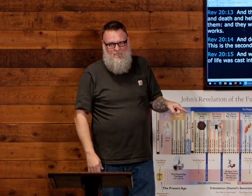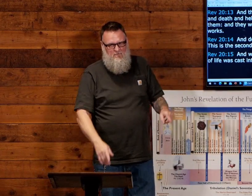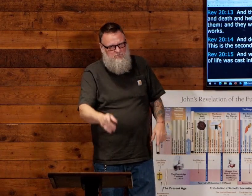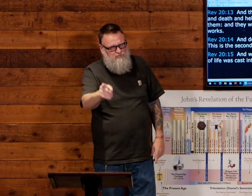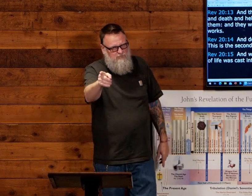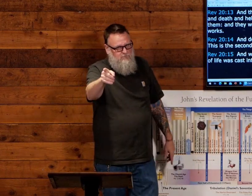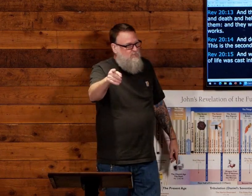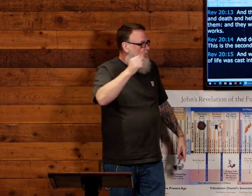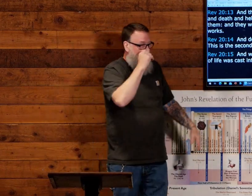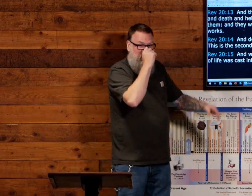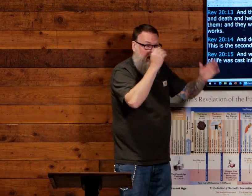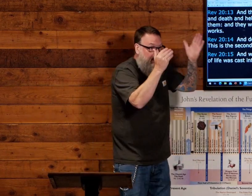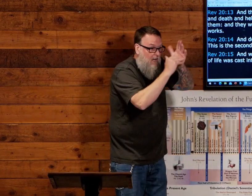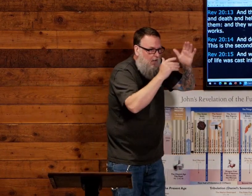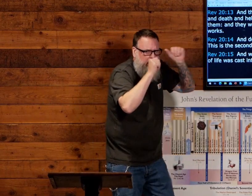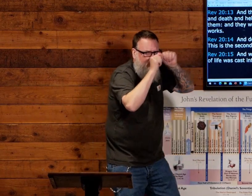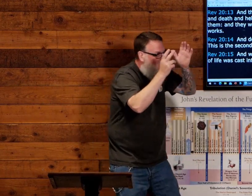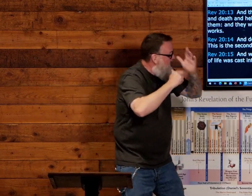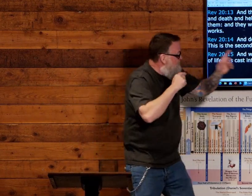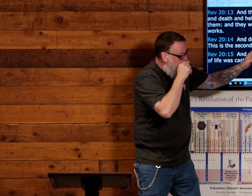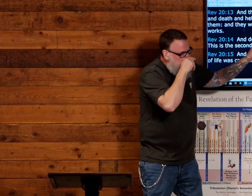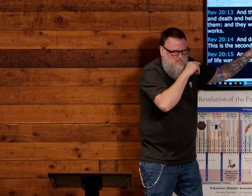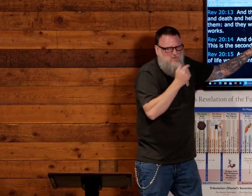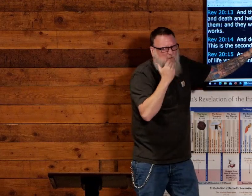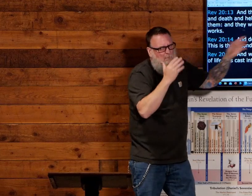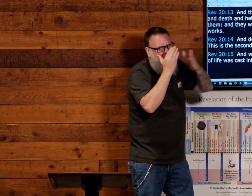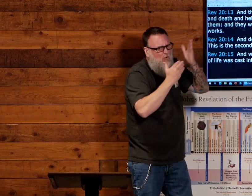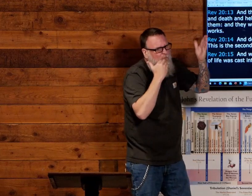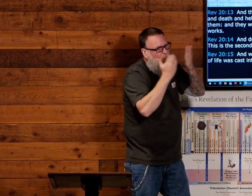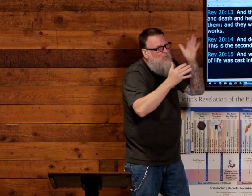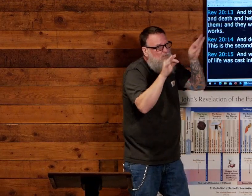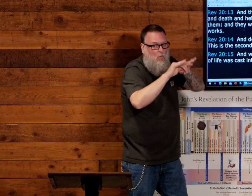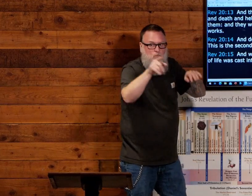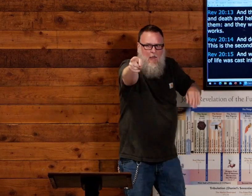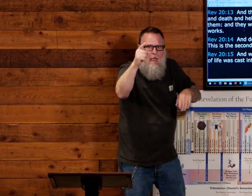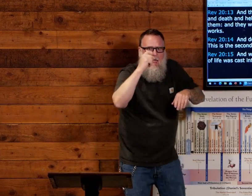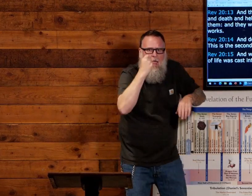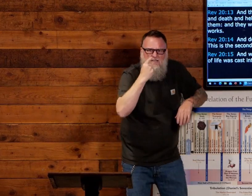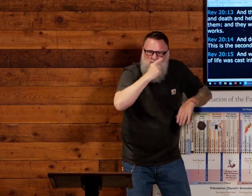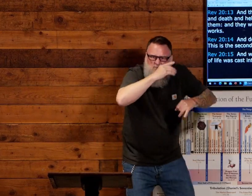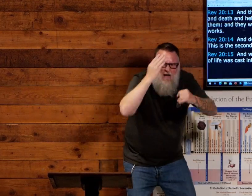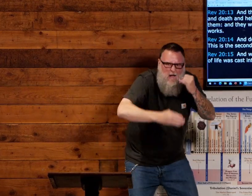So those angels have been already judged. So let's quickly read it here.